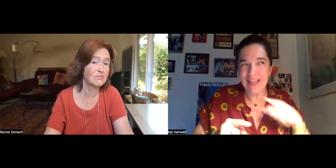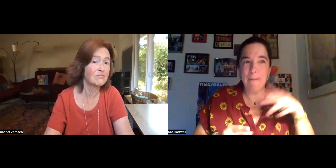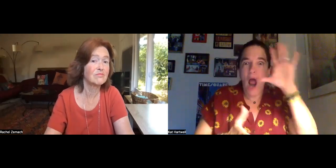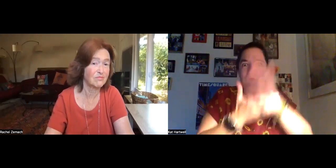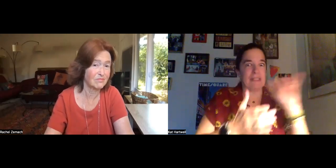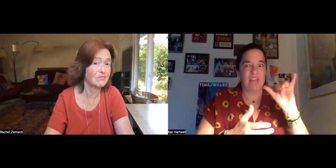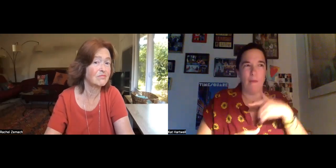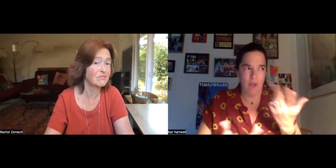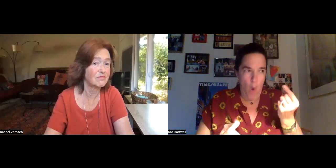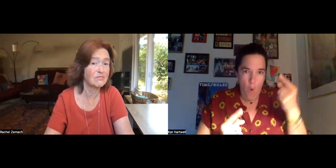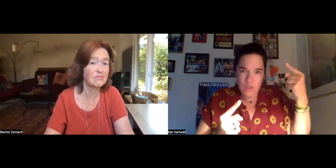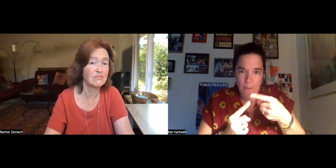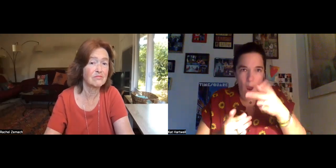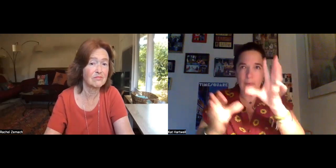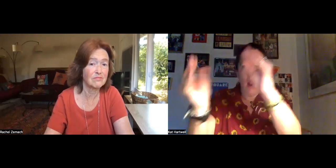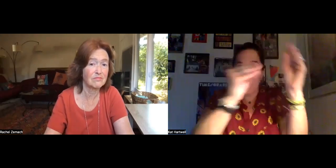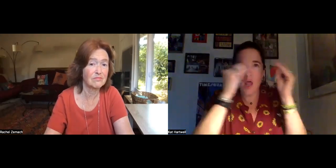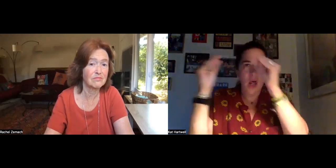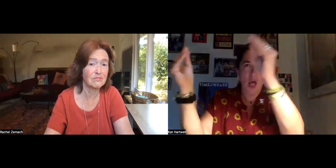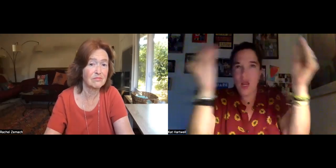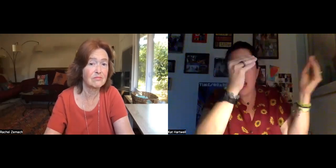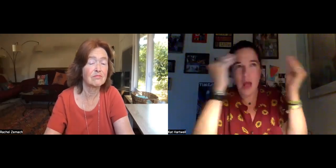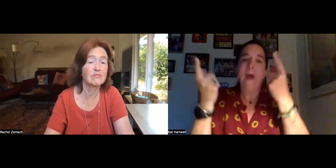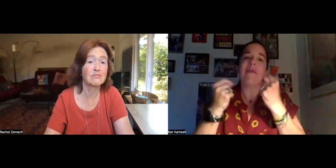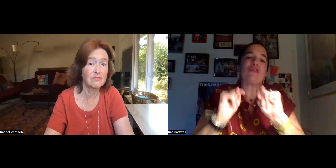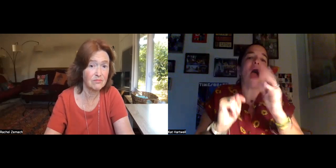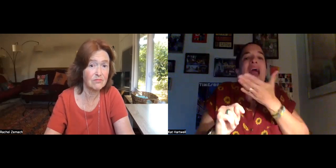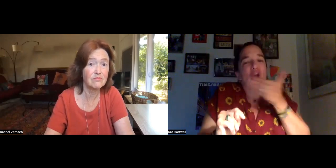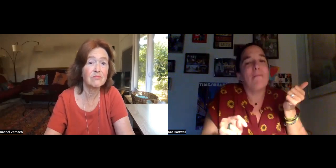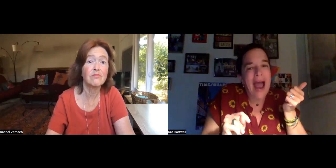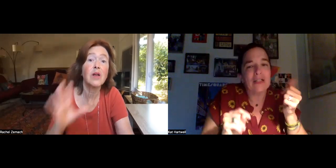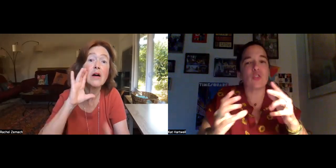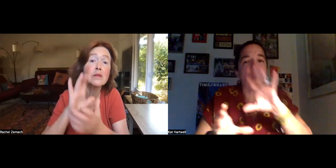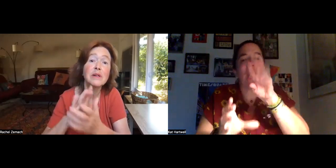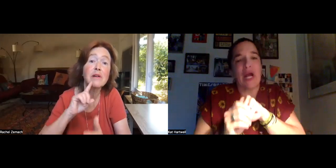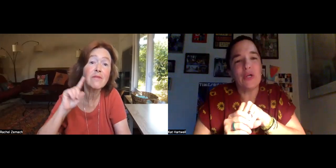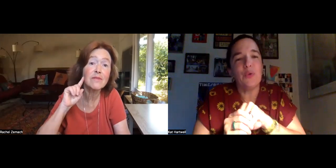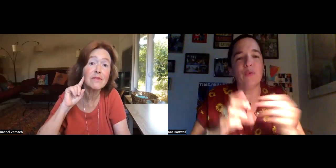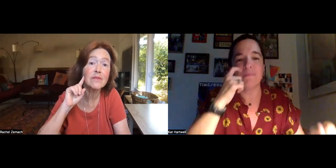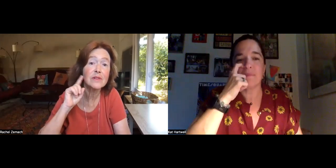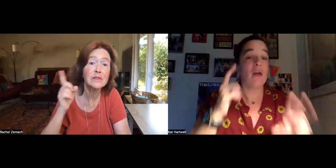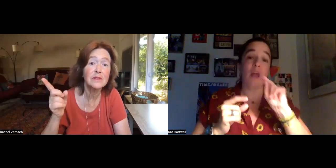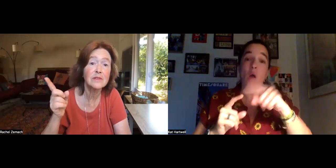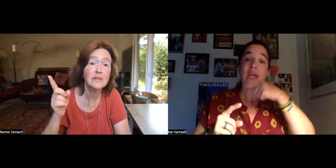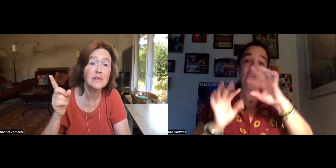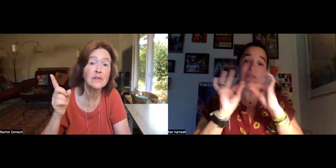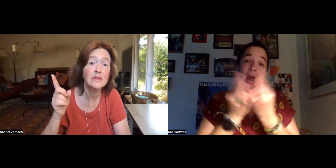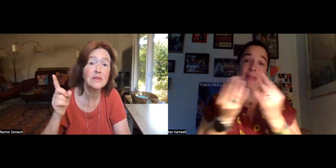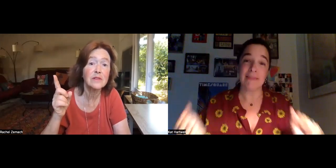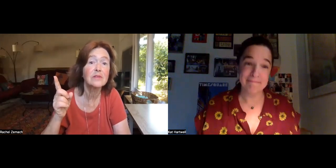that my husband said, what the problem, but they try their best to include. Now, here is family.